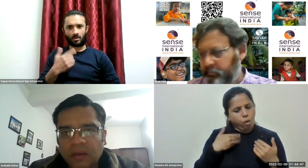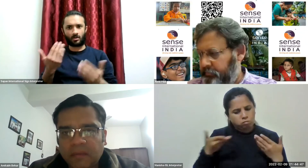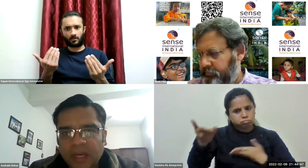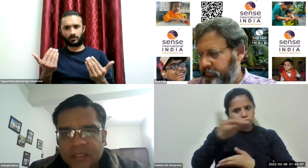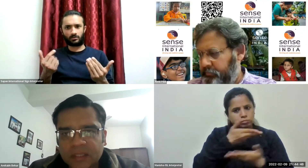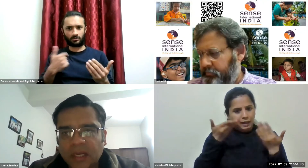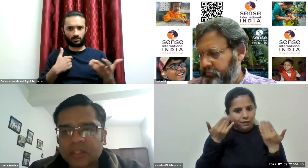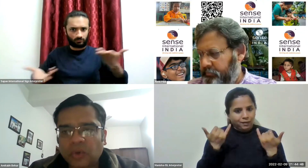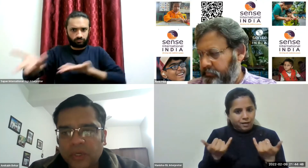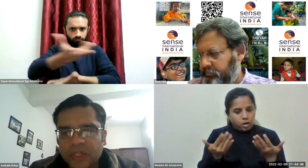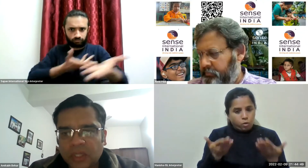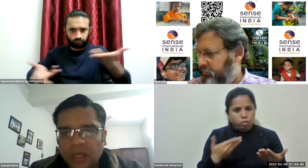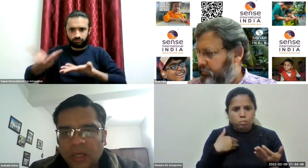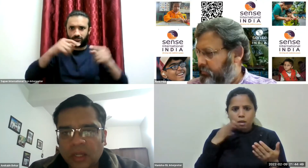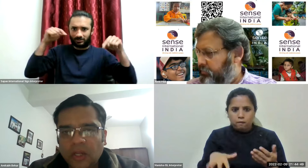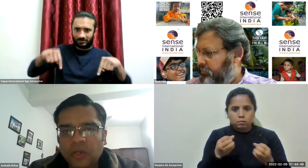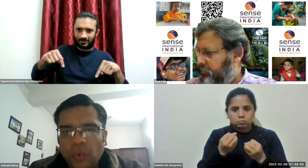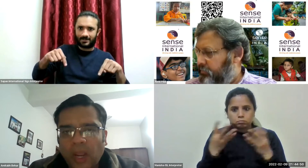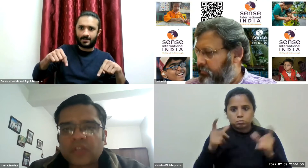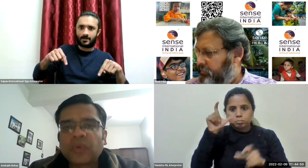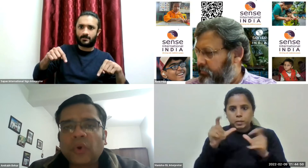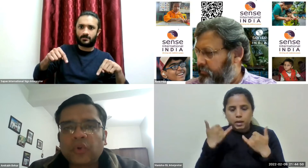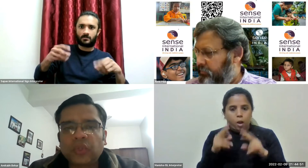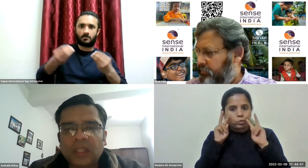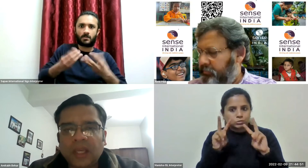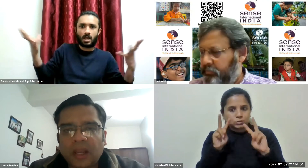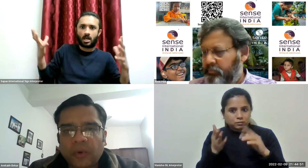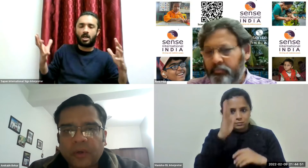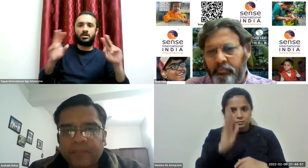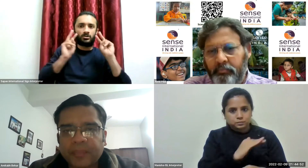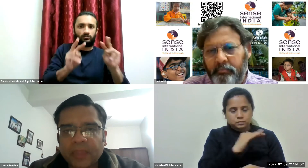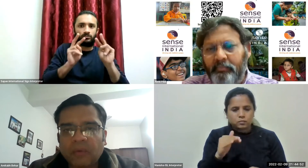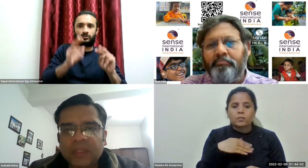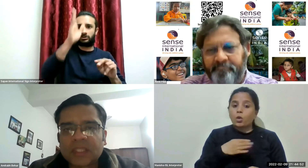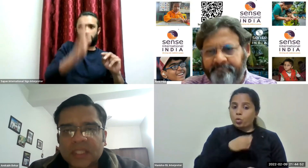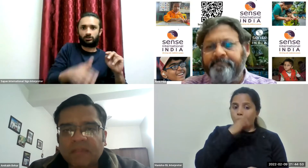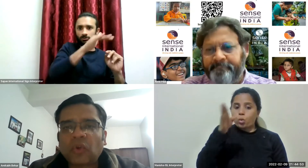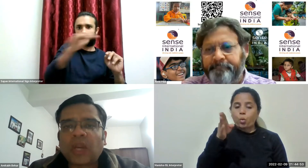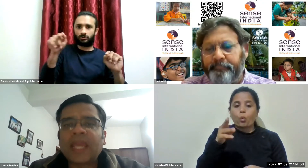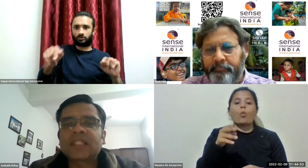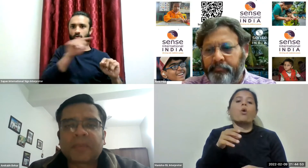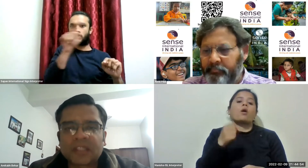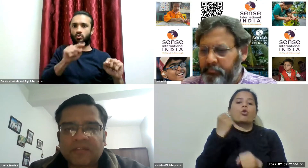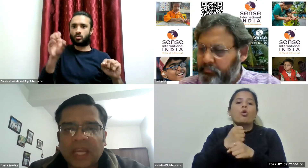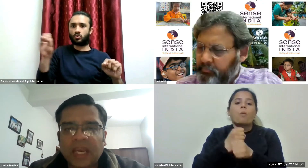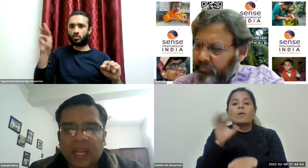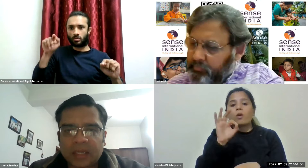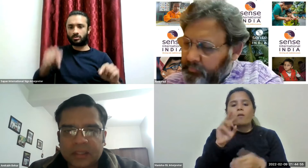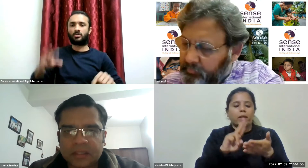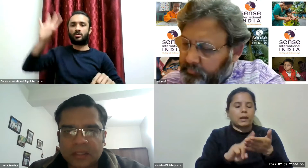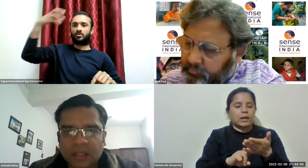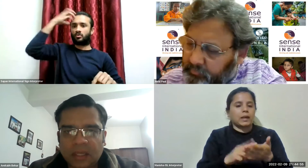here, we are such a large coalition here, to actually go to Niti Aayog with 7 or 8